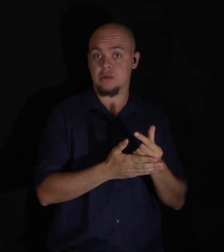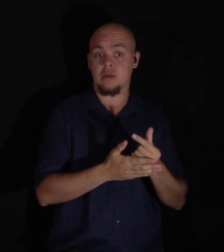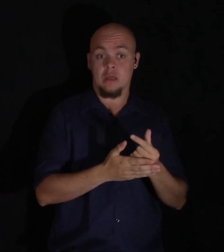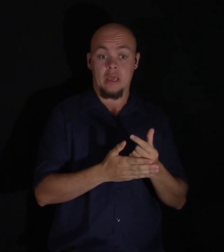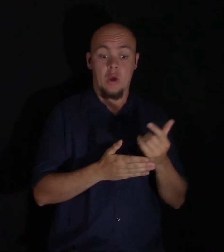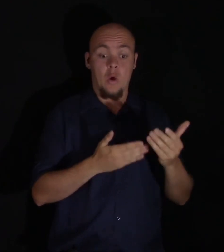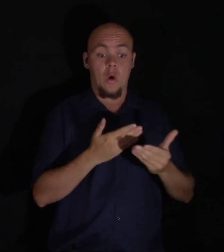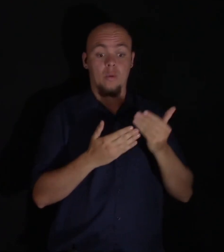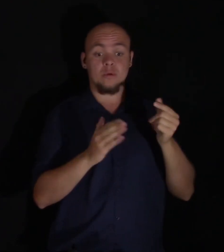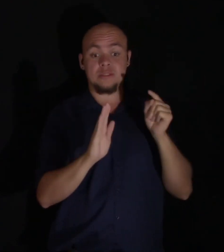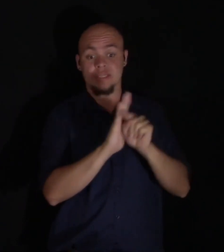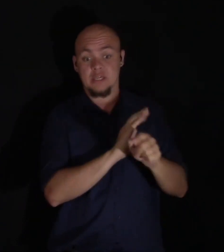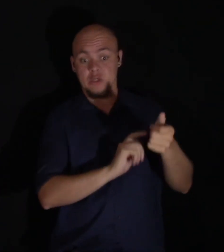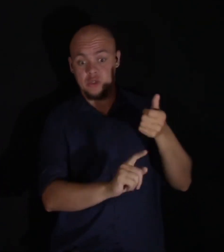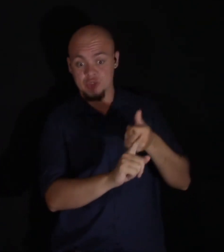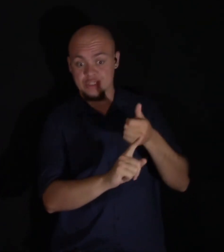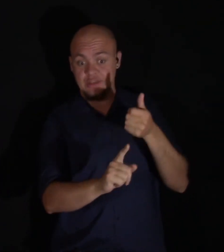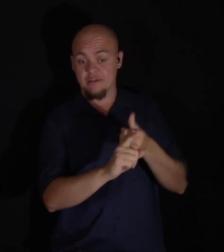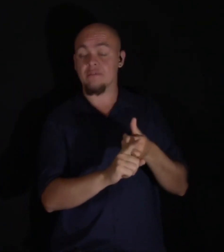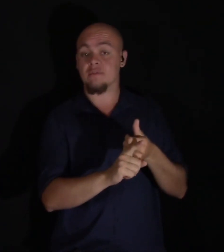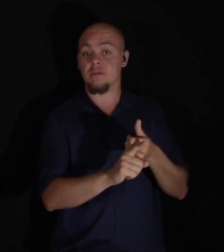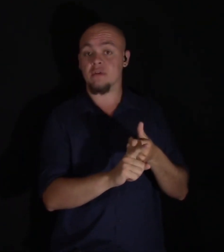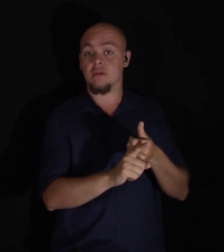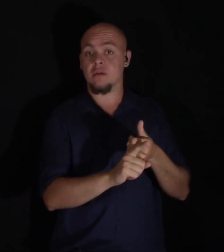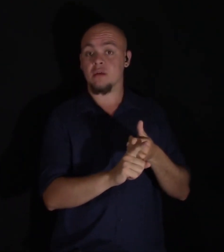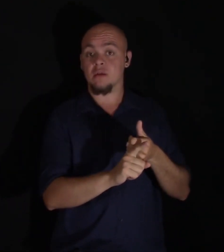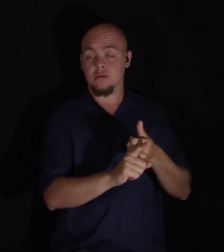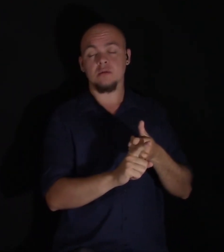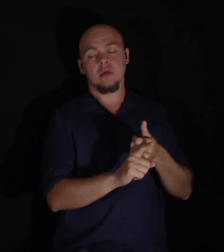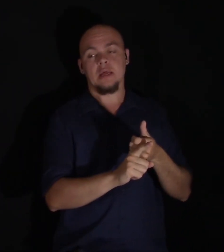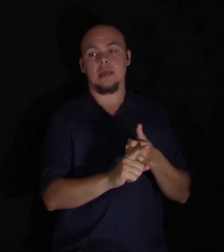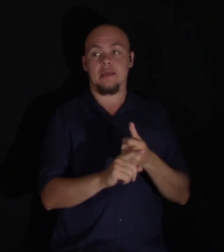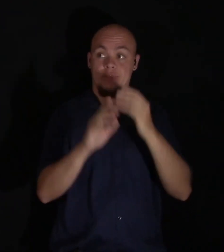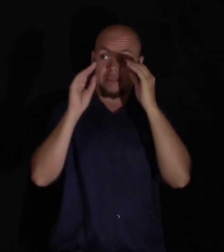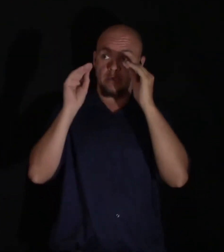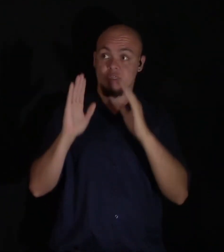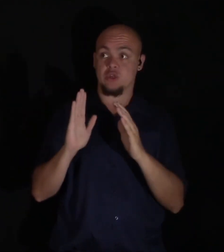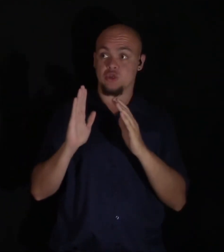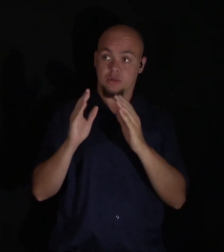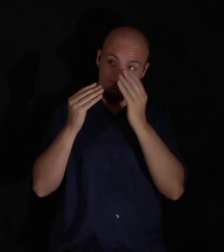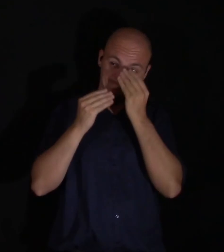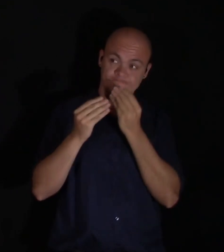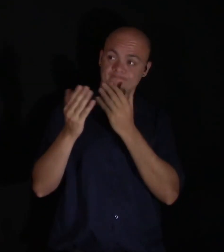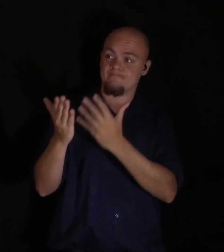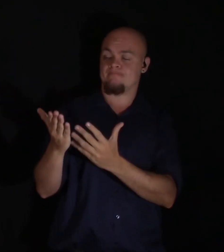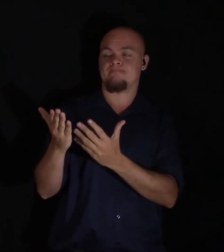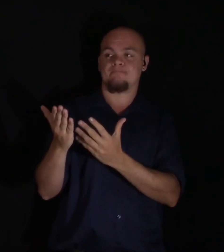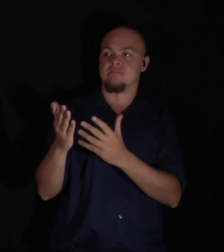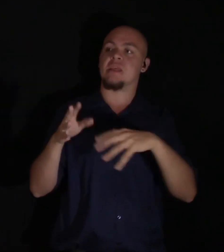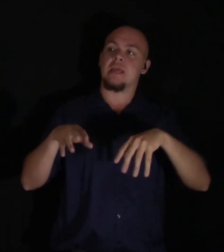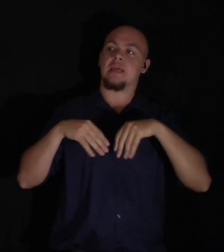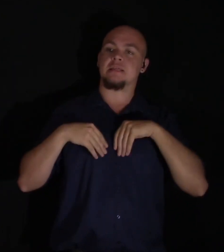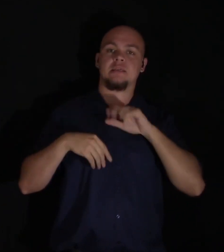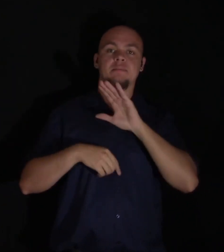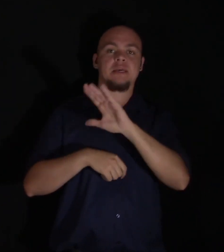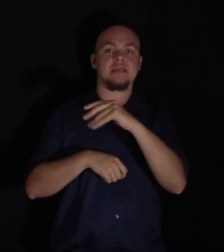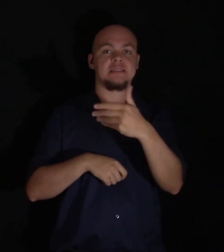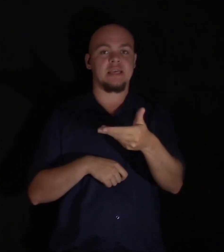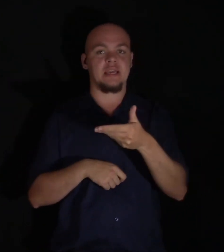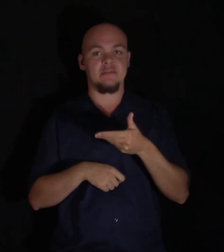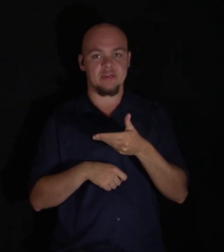near loss of her life to let her teacher know that she would not accept his